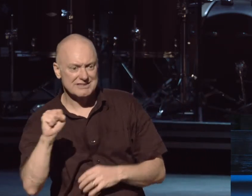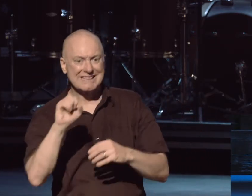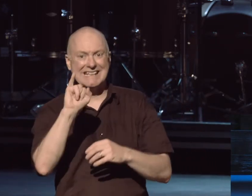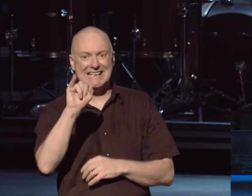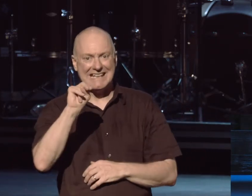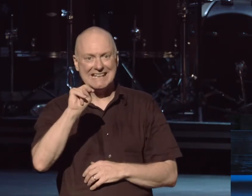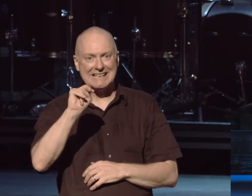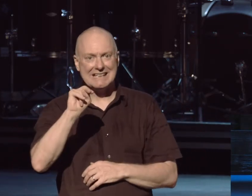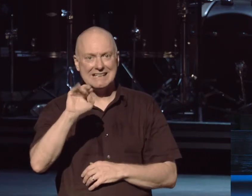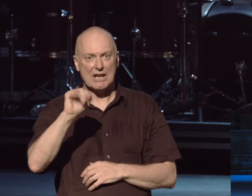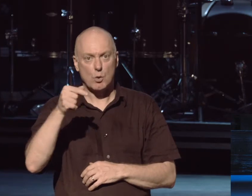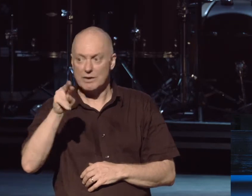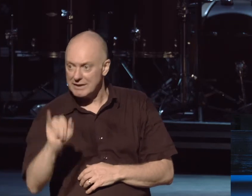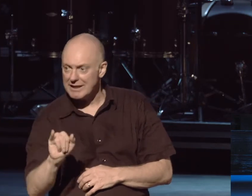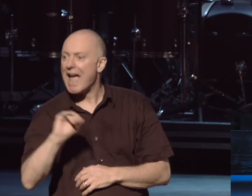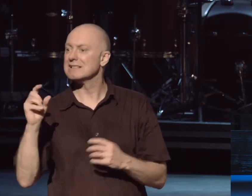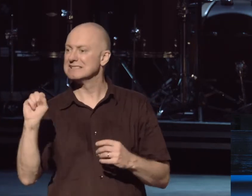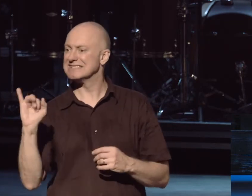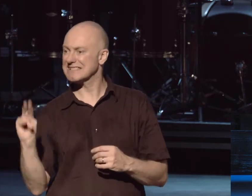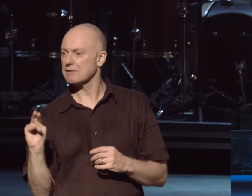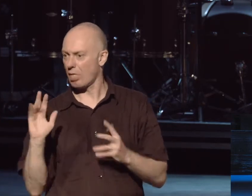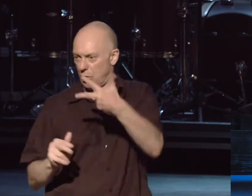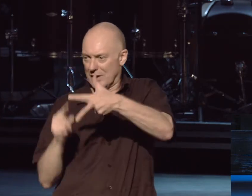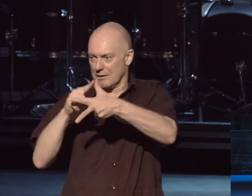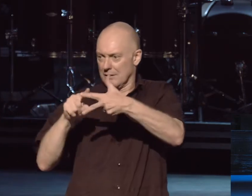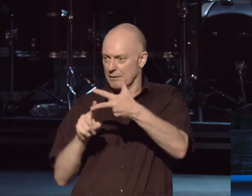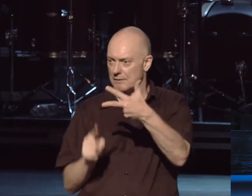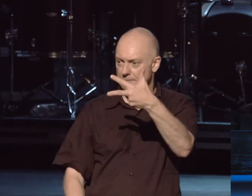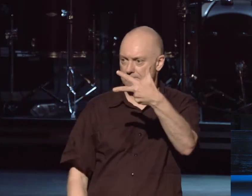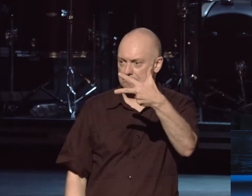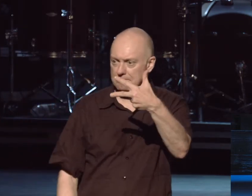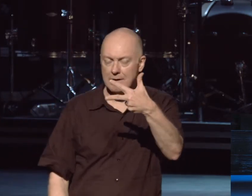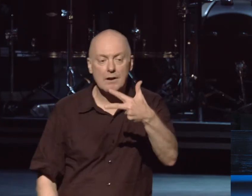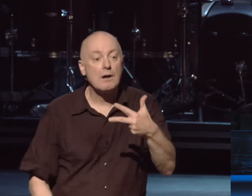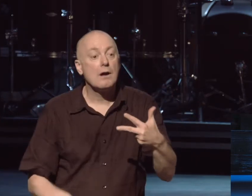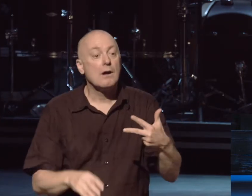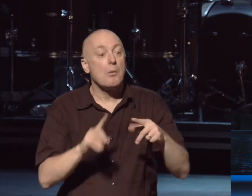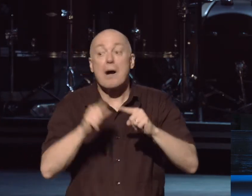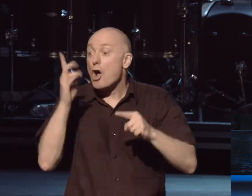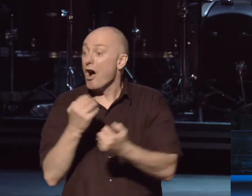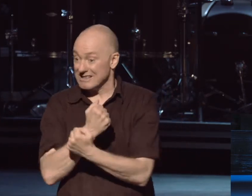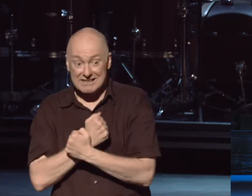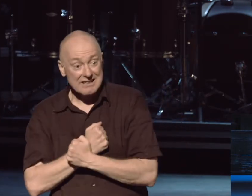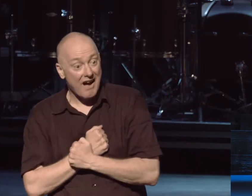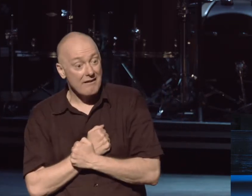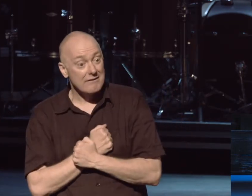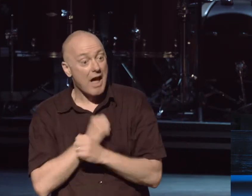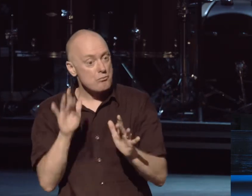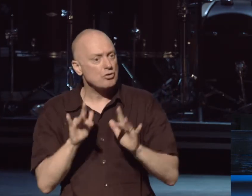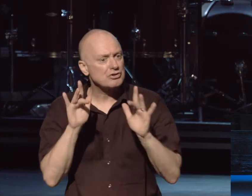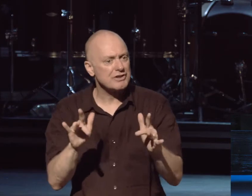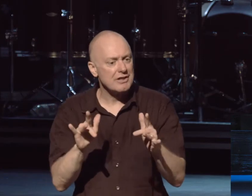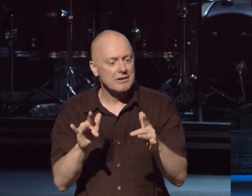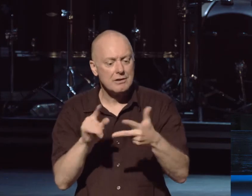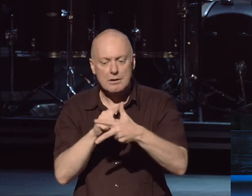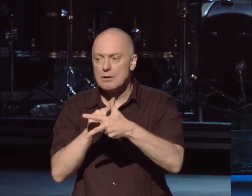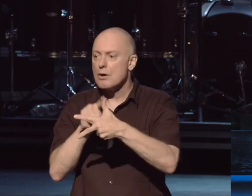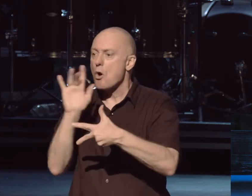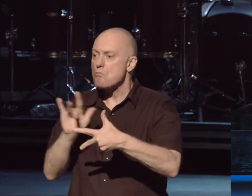sin. But notice also in verses 1 and 2, three used words for God's love or God's mercy: